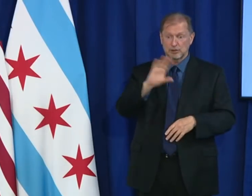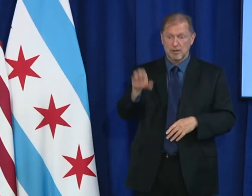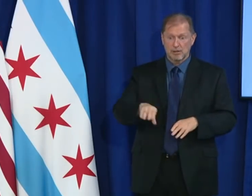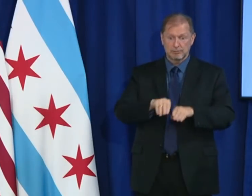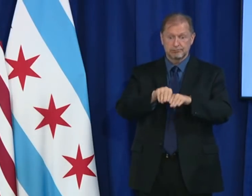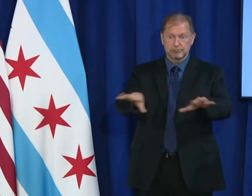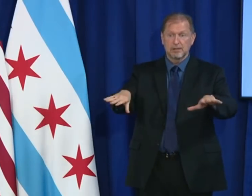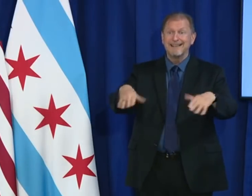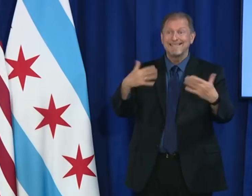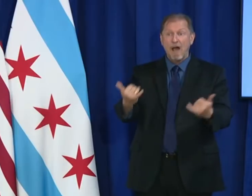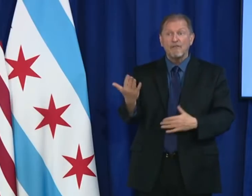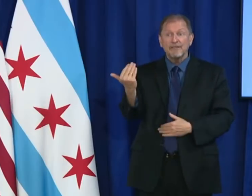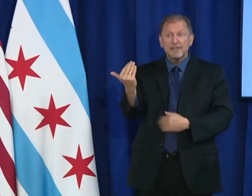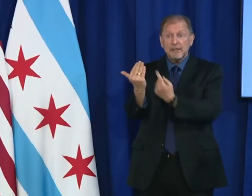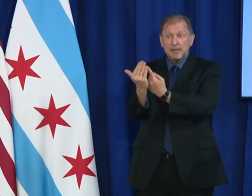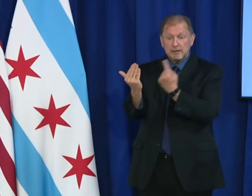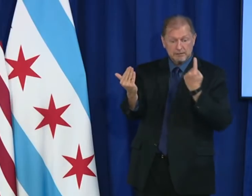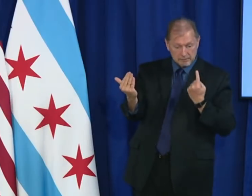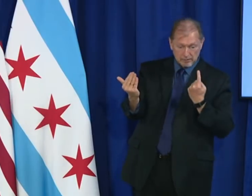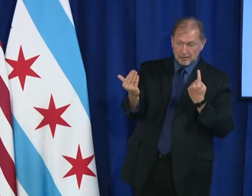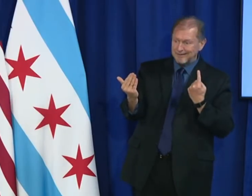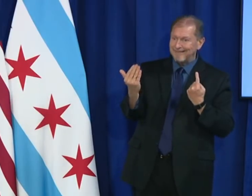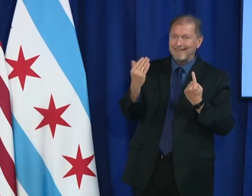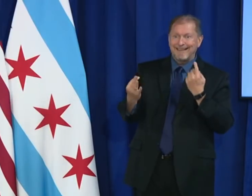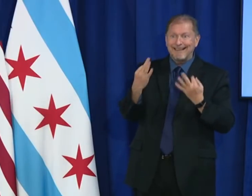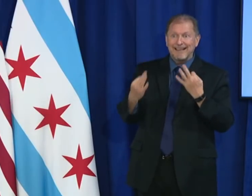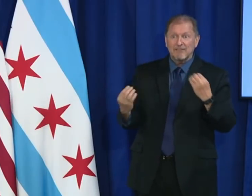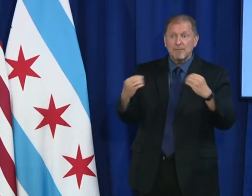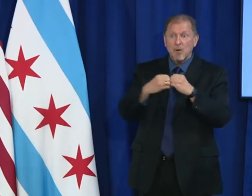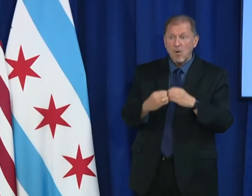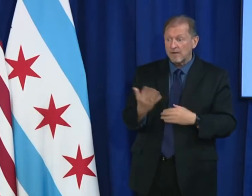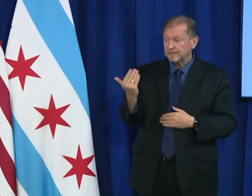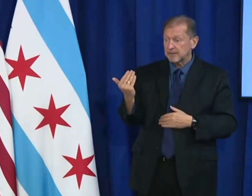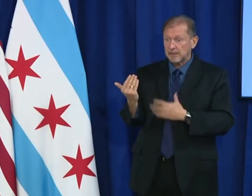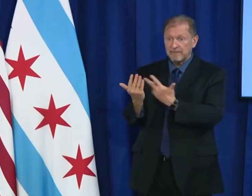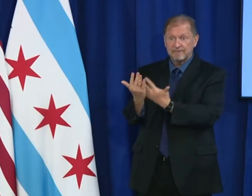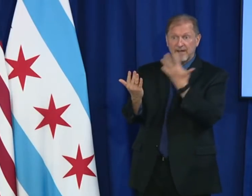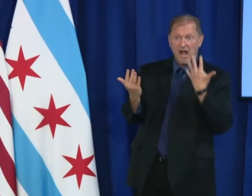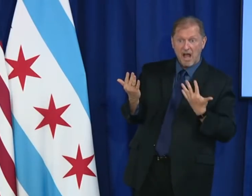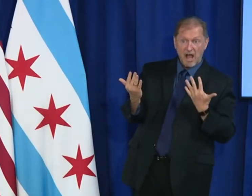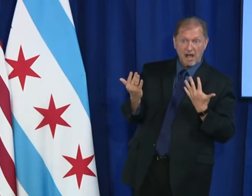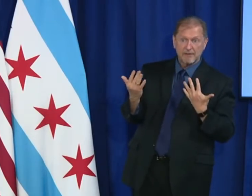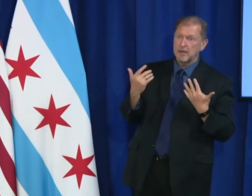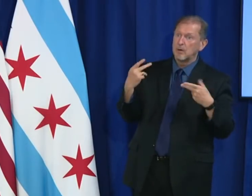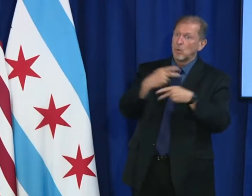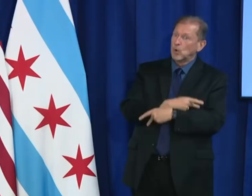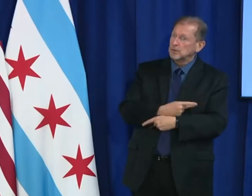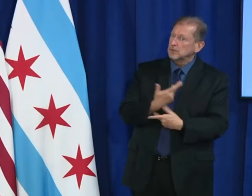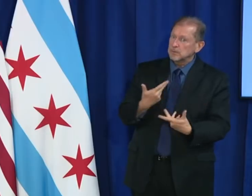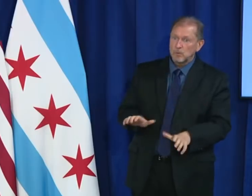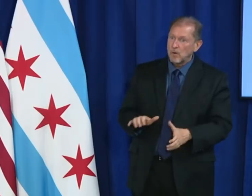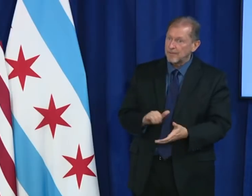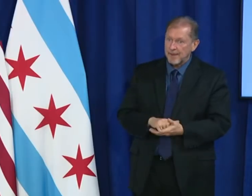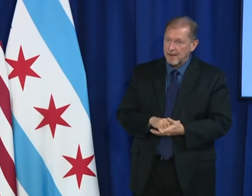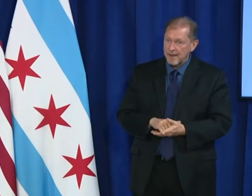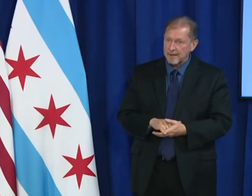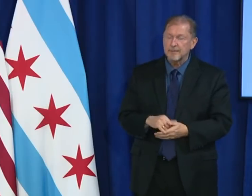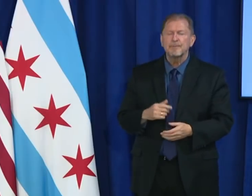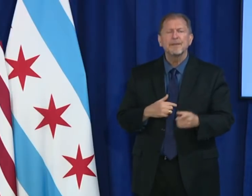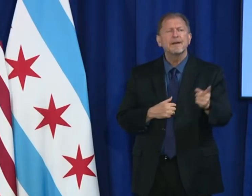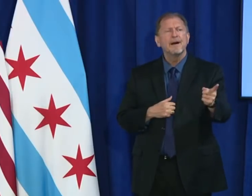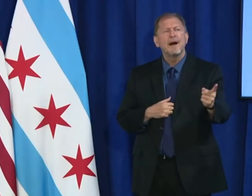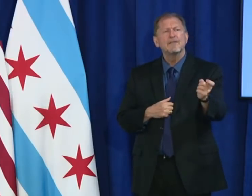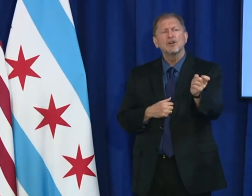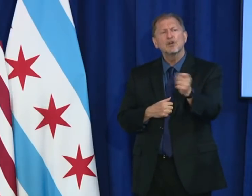more than 1 in 15 Chicagoans has COVID right now. Right. A couple more. Good. Charlie? Yes, Dr. want to talk about this period between